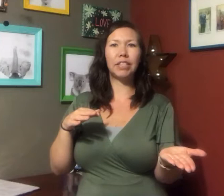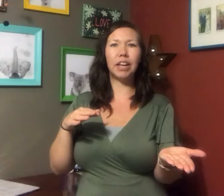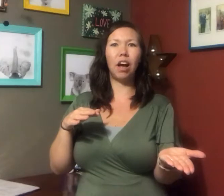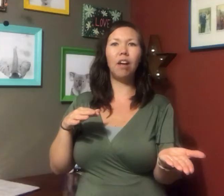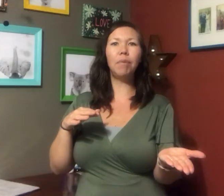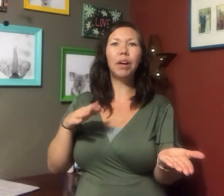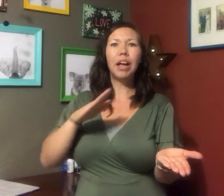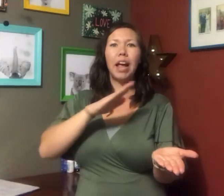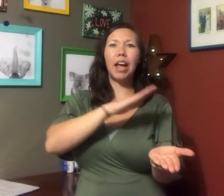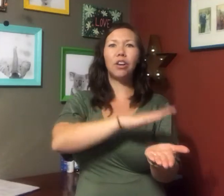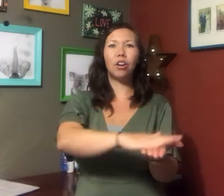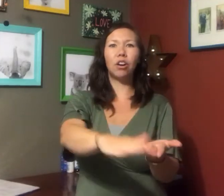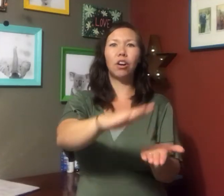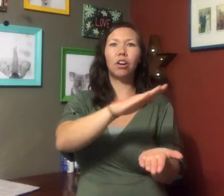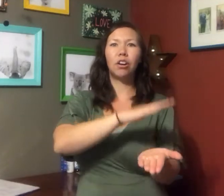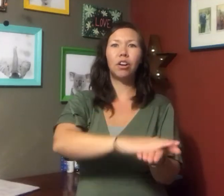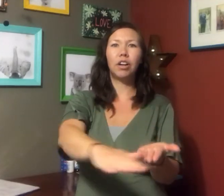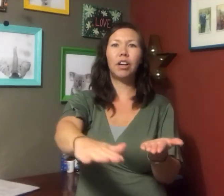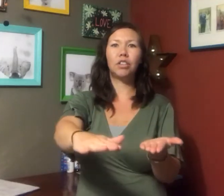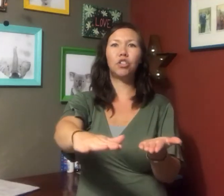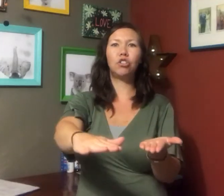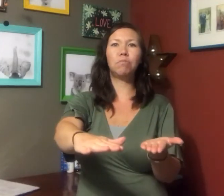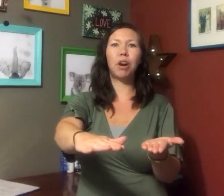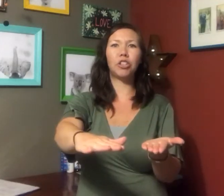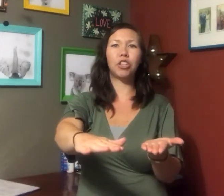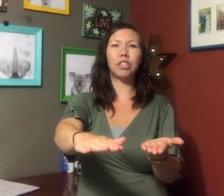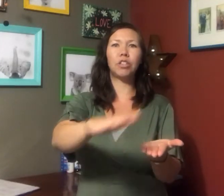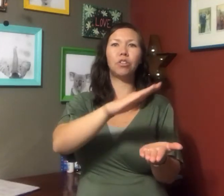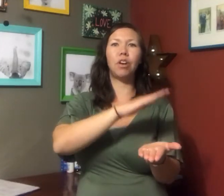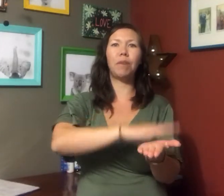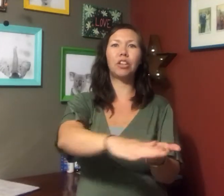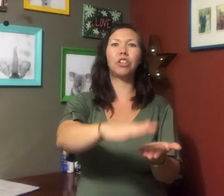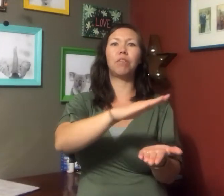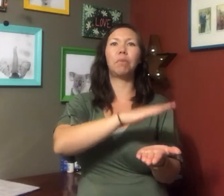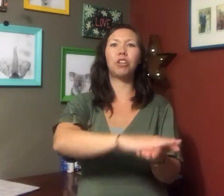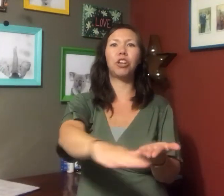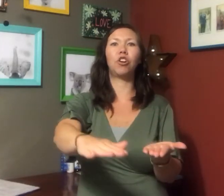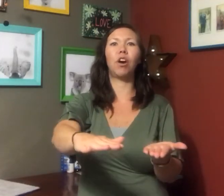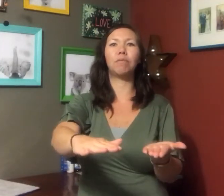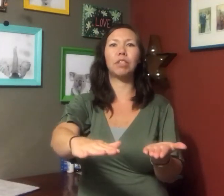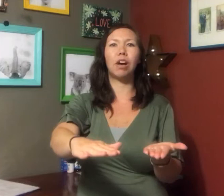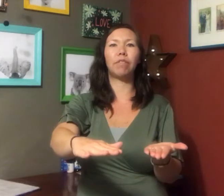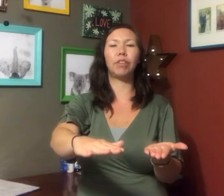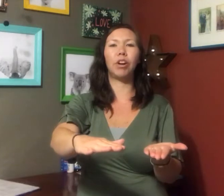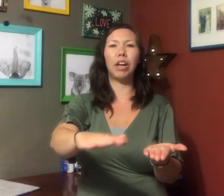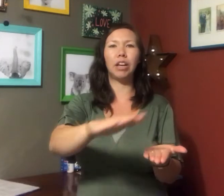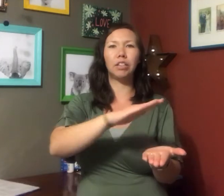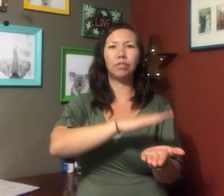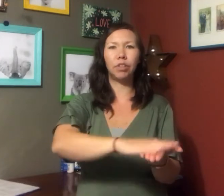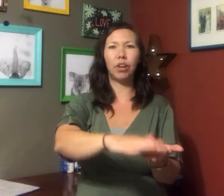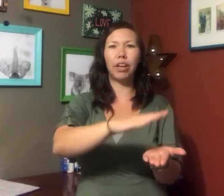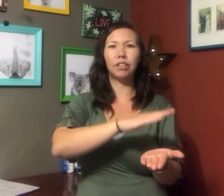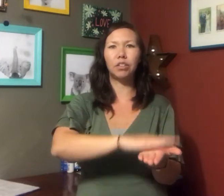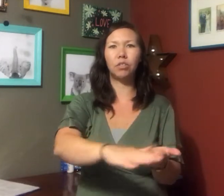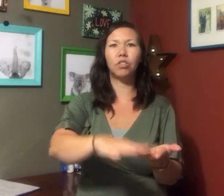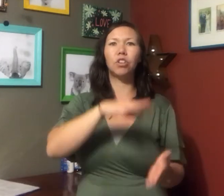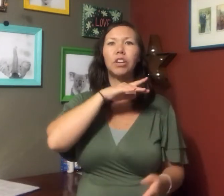facing up, and it's 2 brushes. So imagine you're brushing crumbs off of your hand. Okay, so